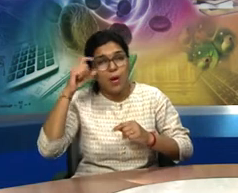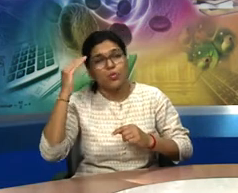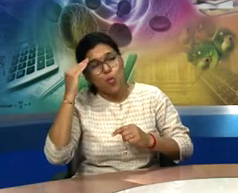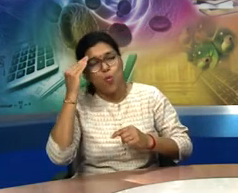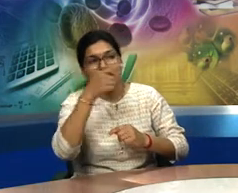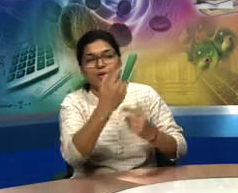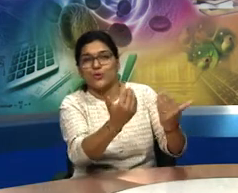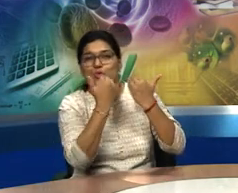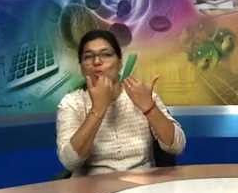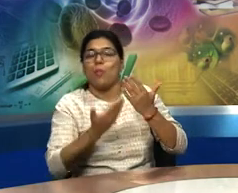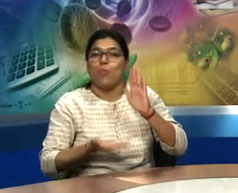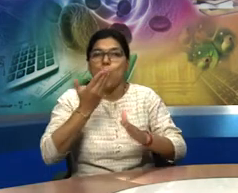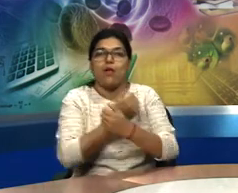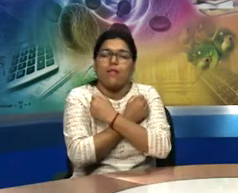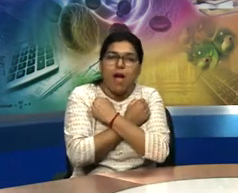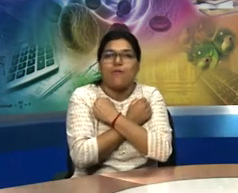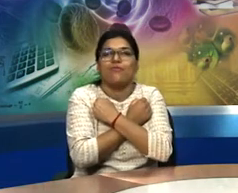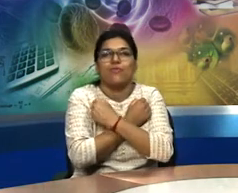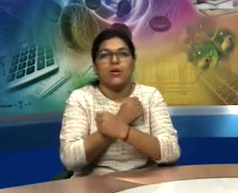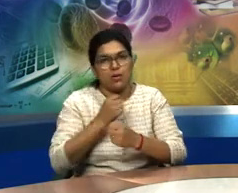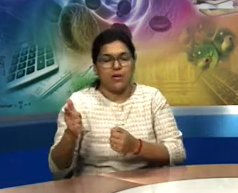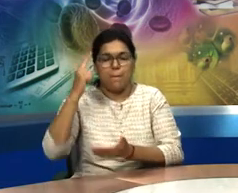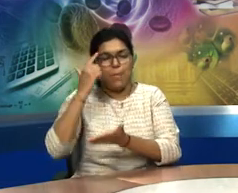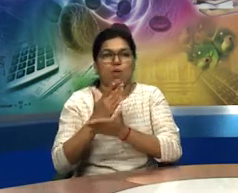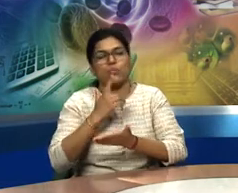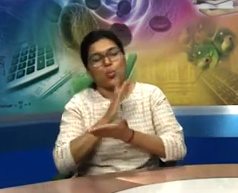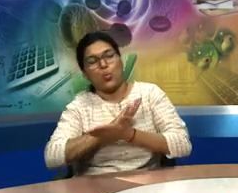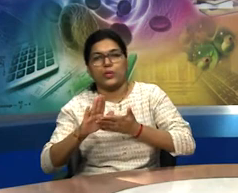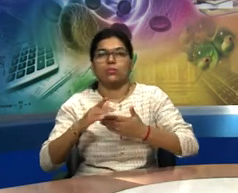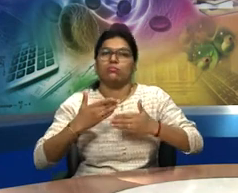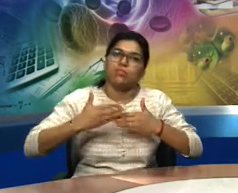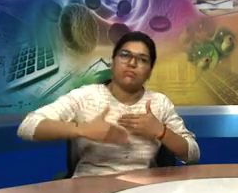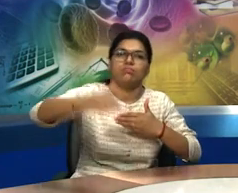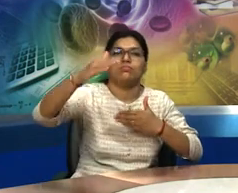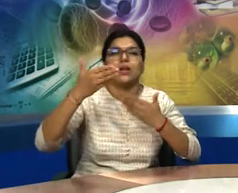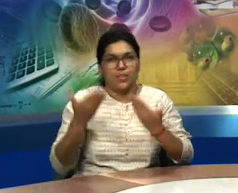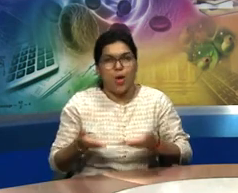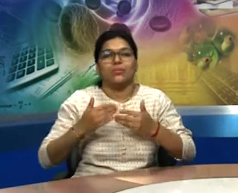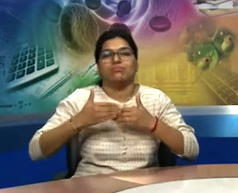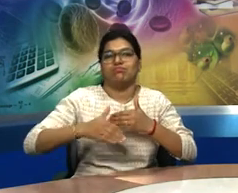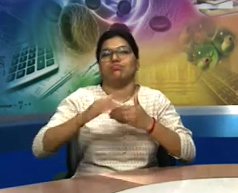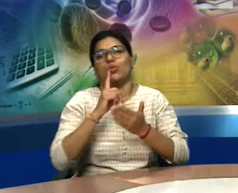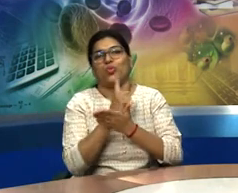safe about Gandhiji, and also because of